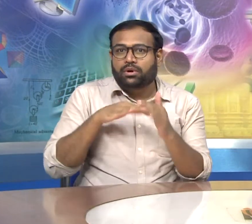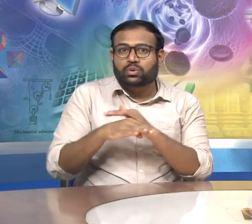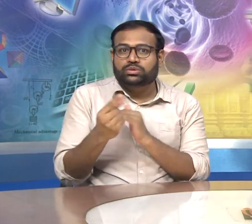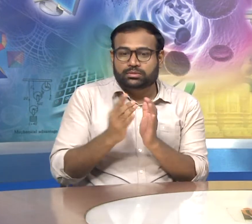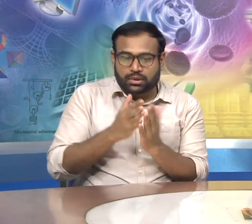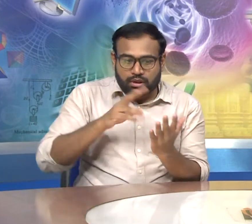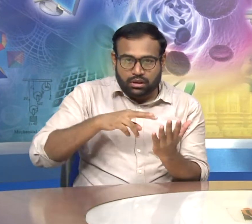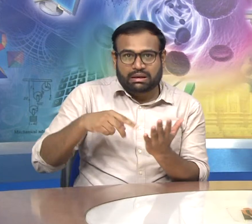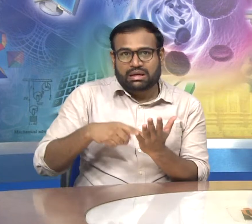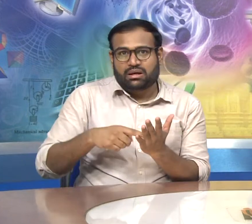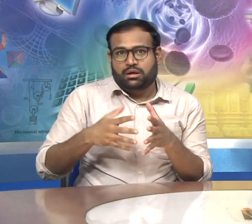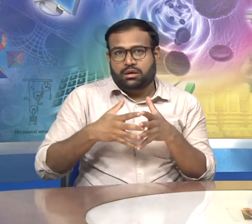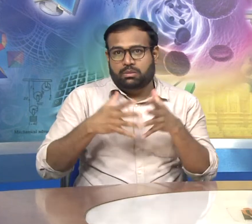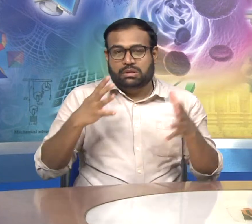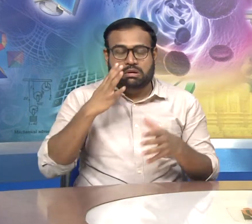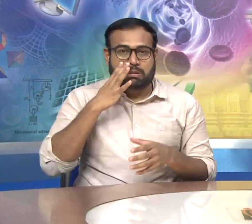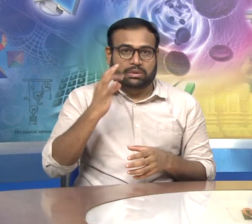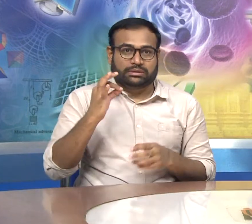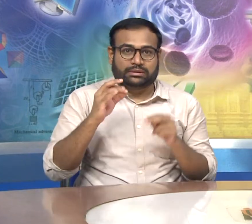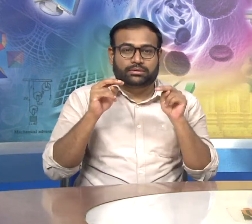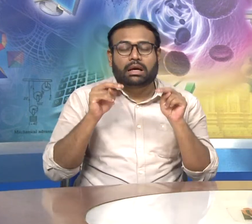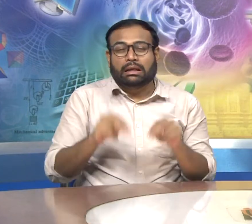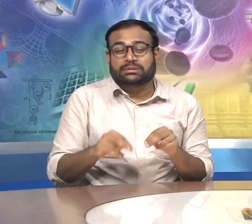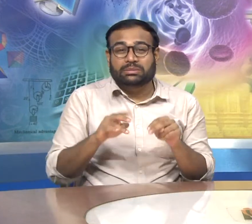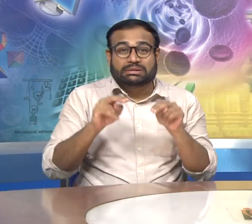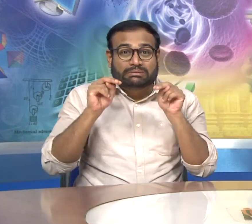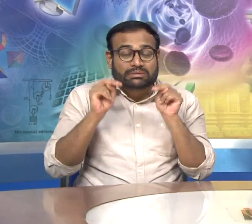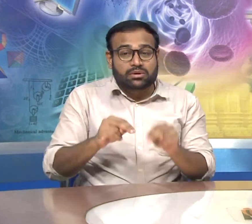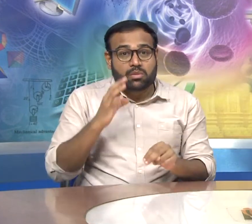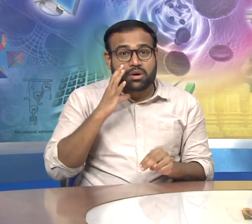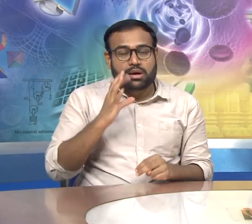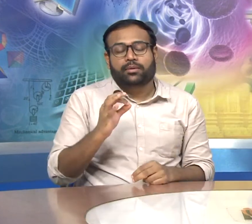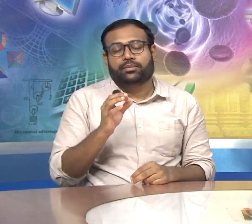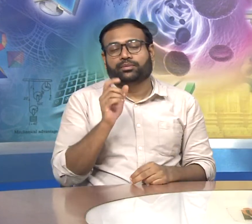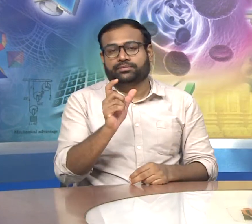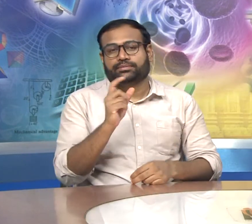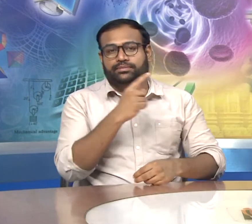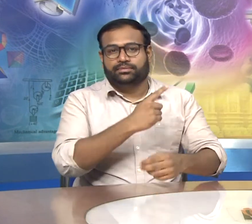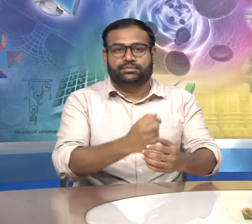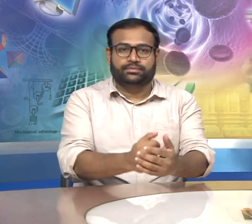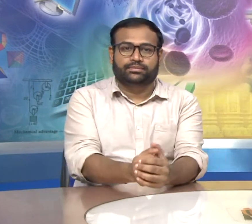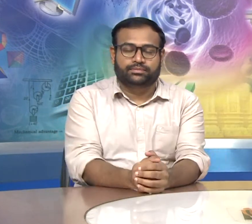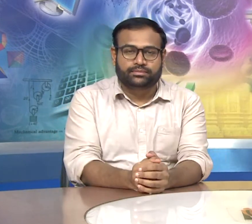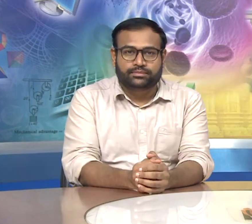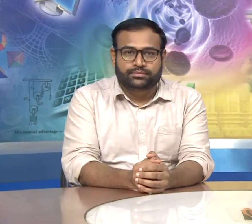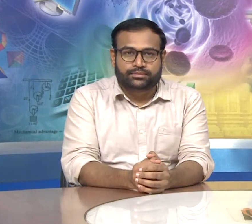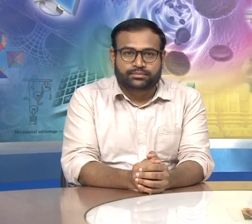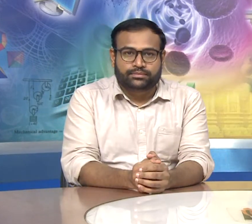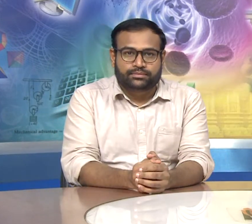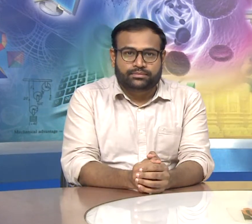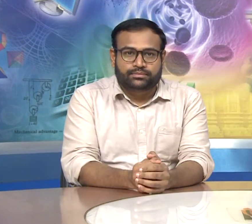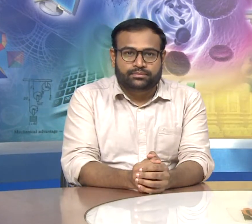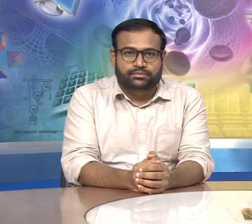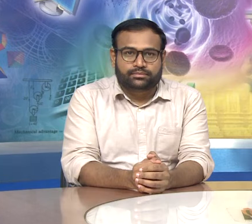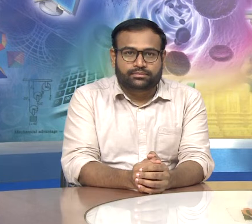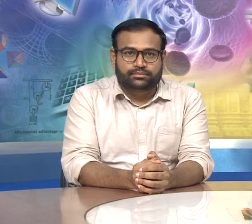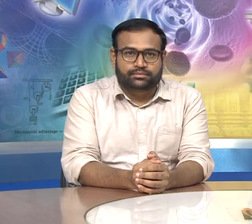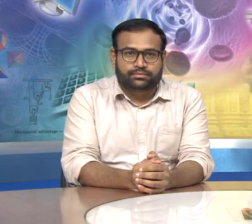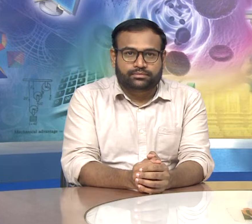we study, we get educated or study, so why we are doing this? Because we want to complete or reach